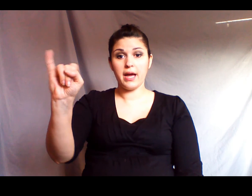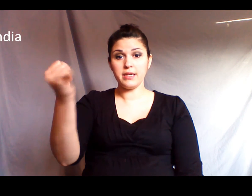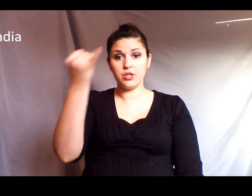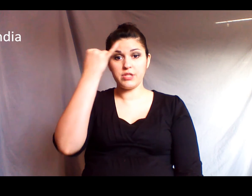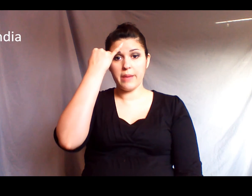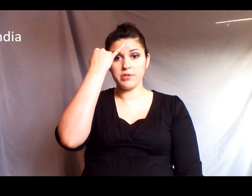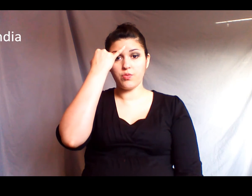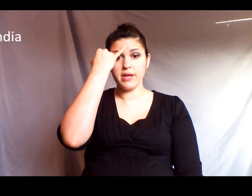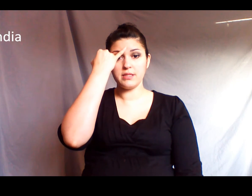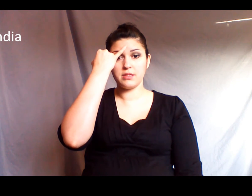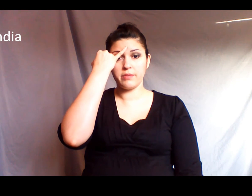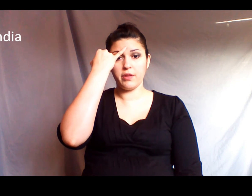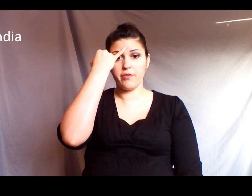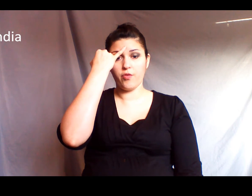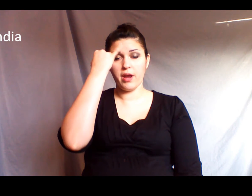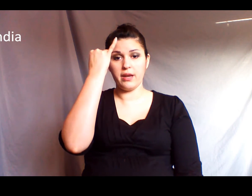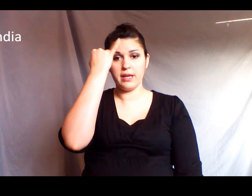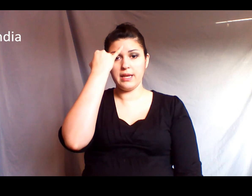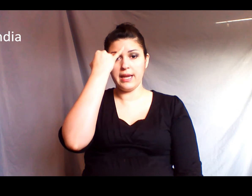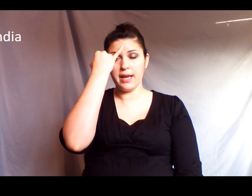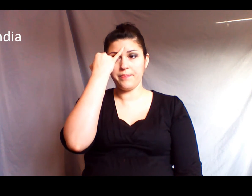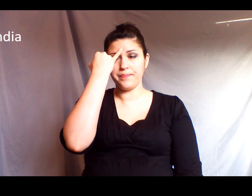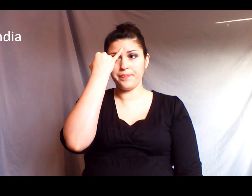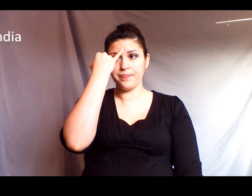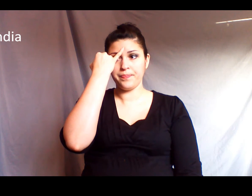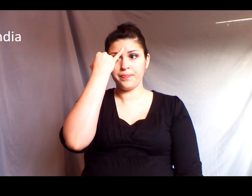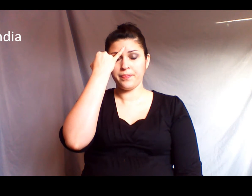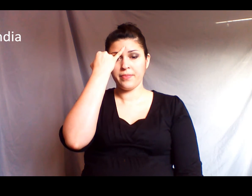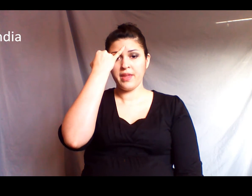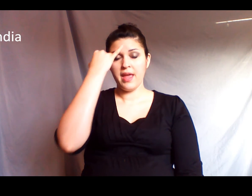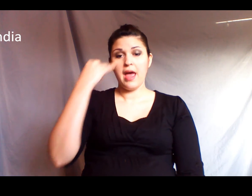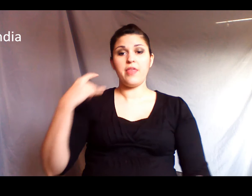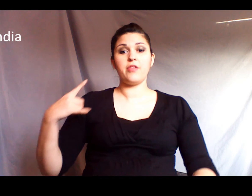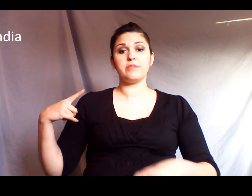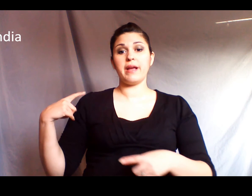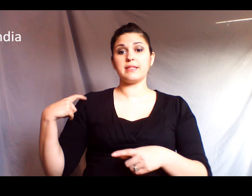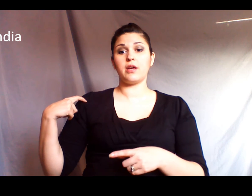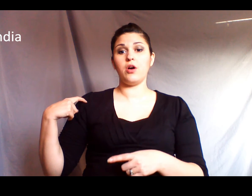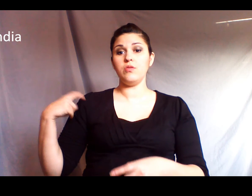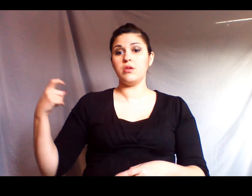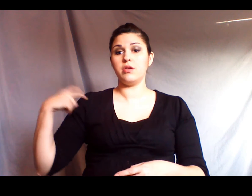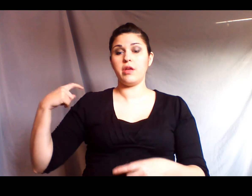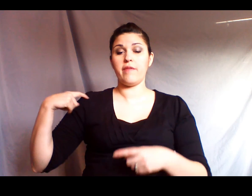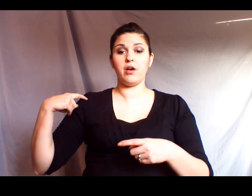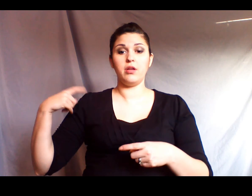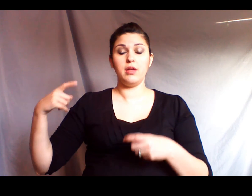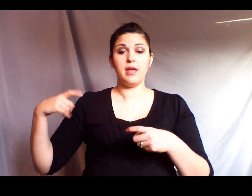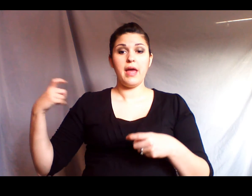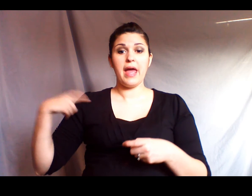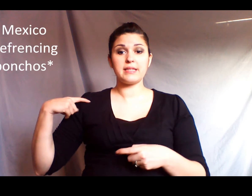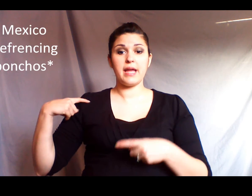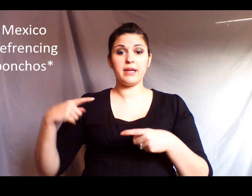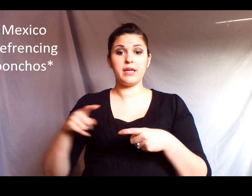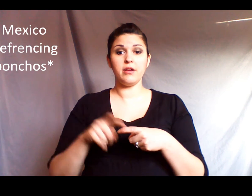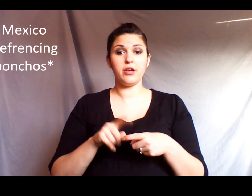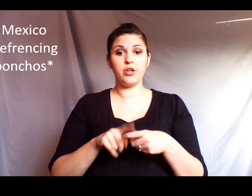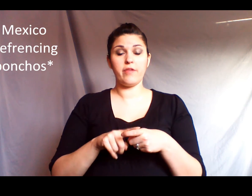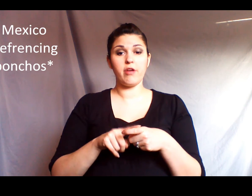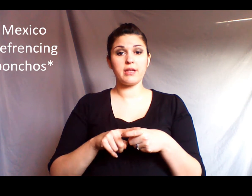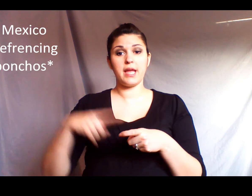and you tap it twice. It's the middle of your forehead. India. And then there's Mexico. You have a X hand here, and you have your X hand